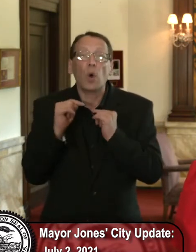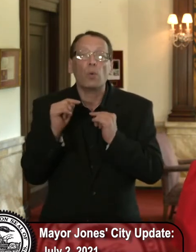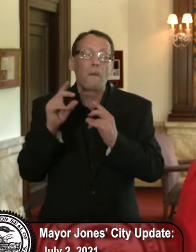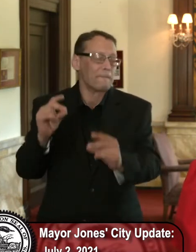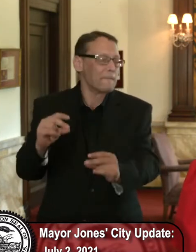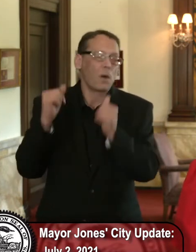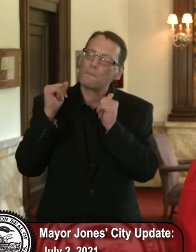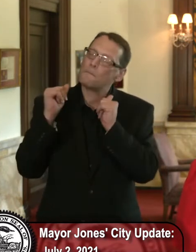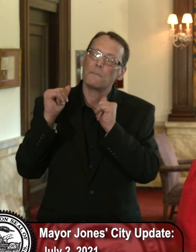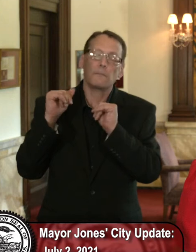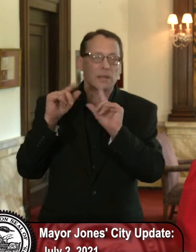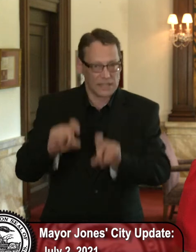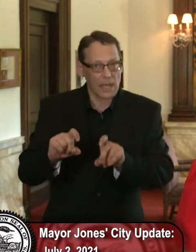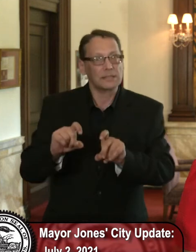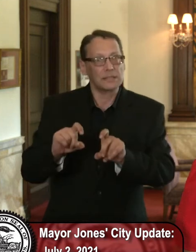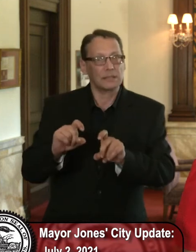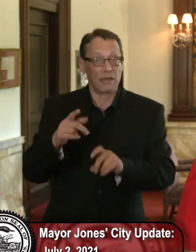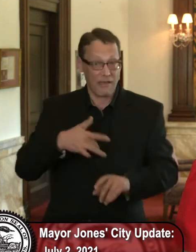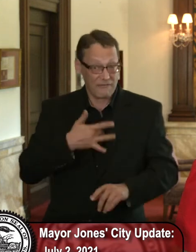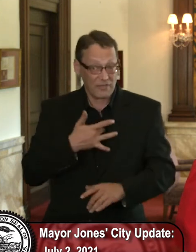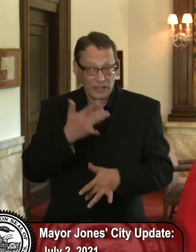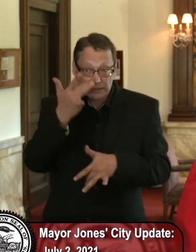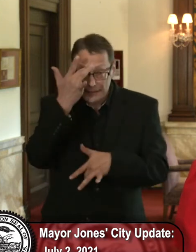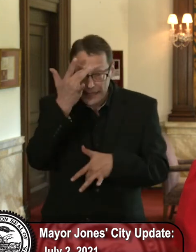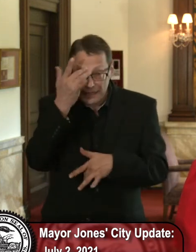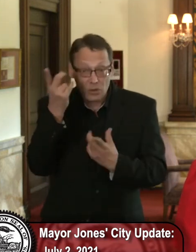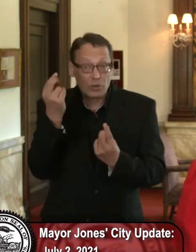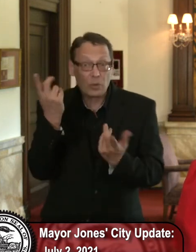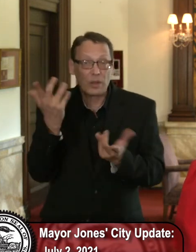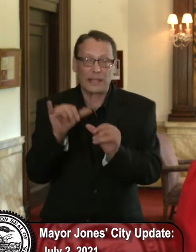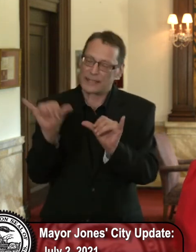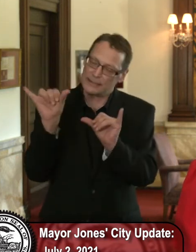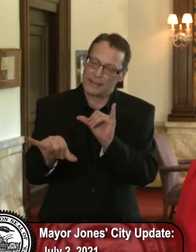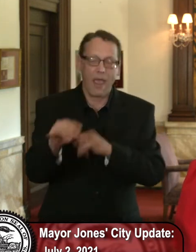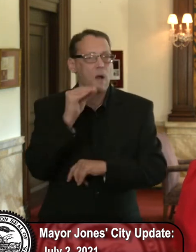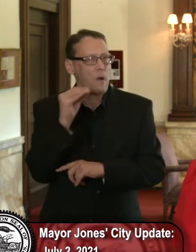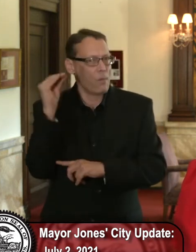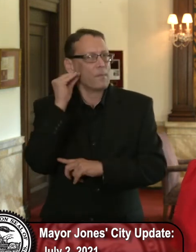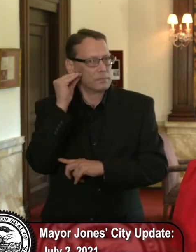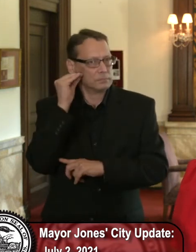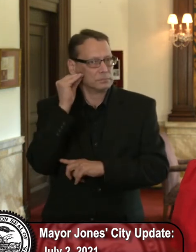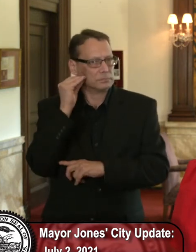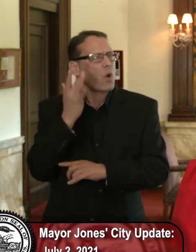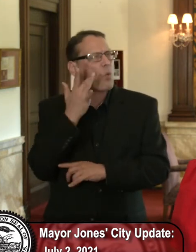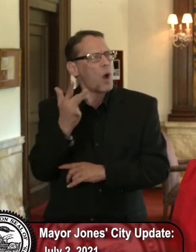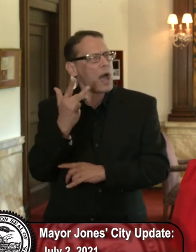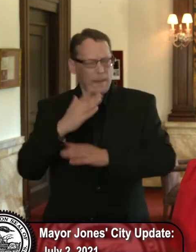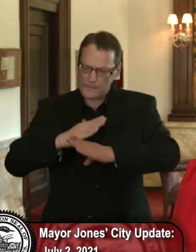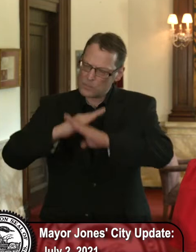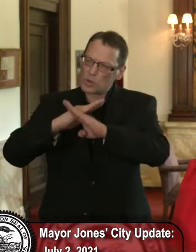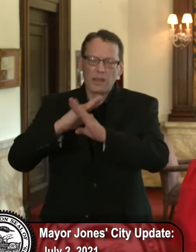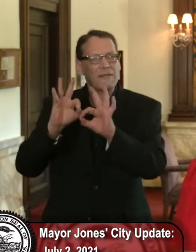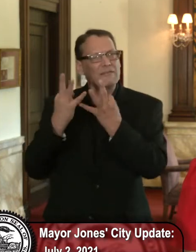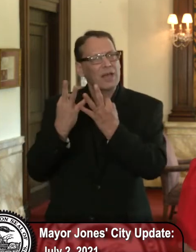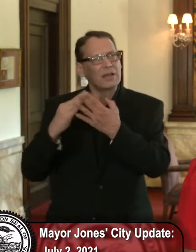right away. And if you feel sick, stay home. Doing so will protect your family and our